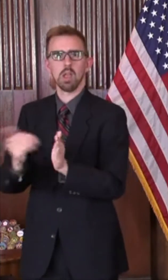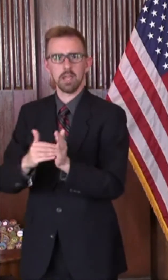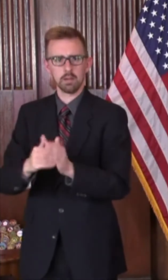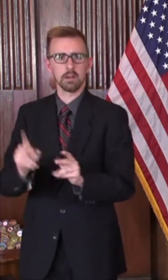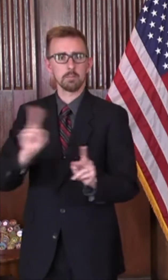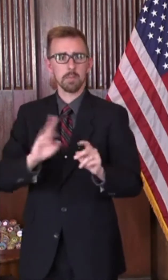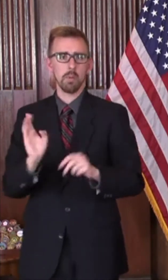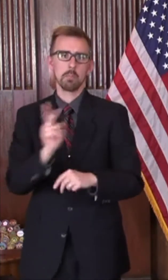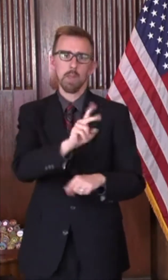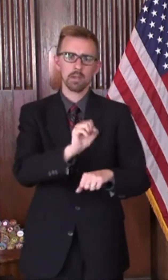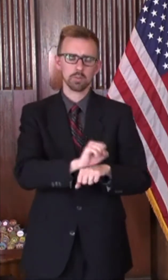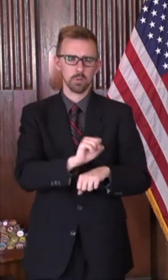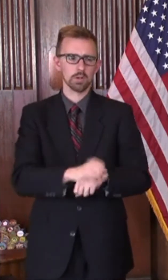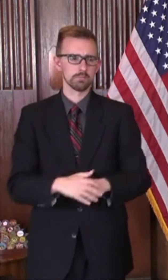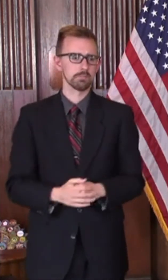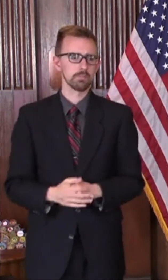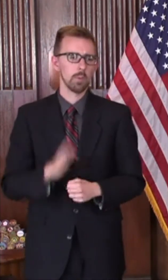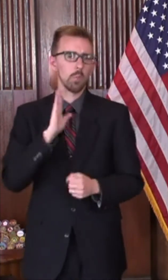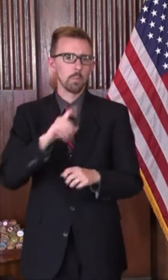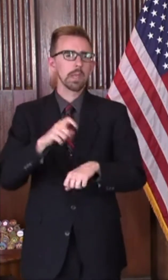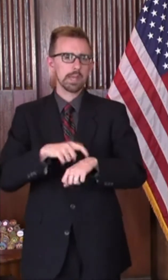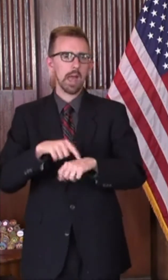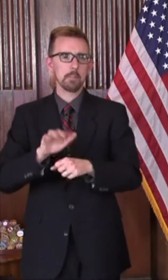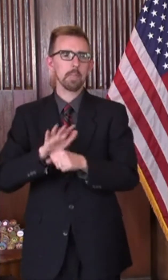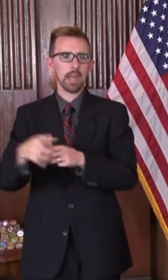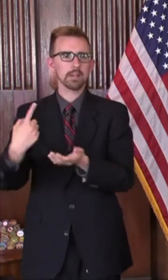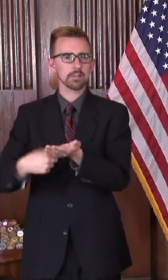going back to work. There'll be time to talk about the